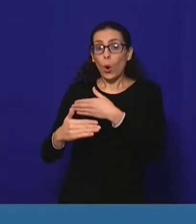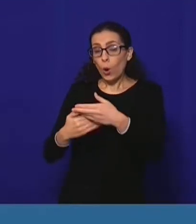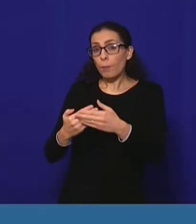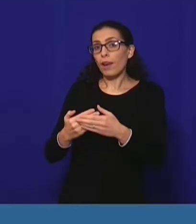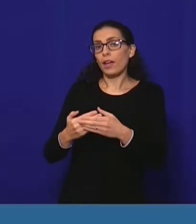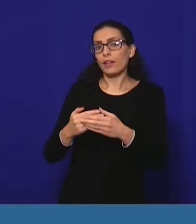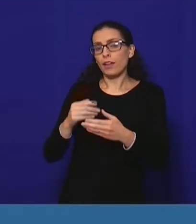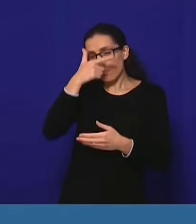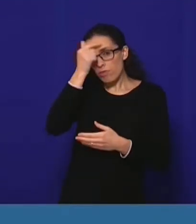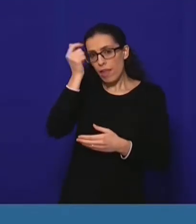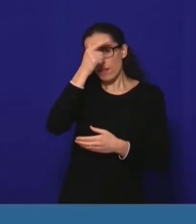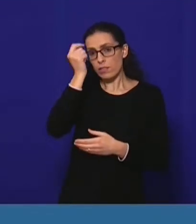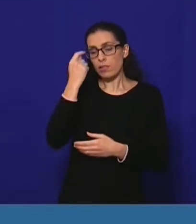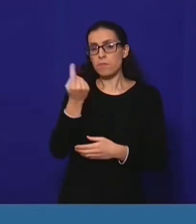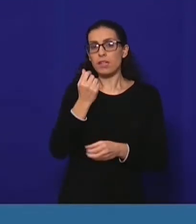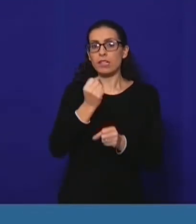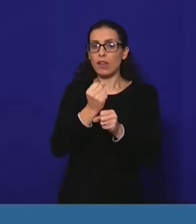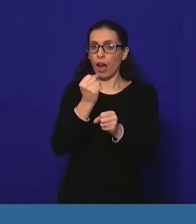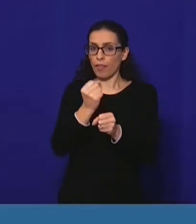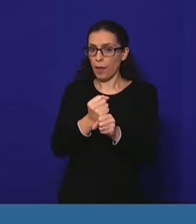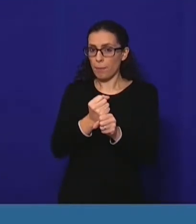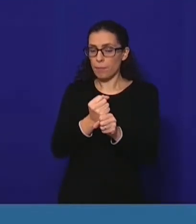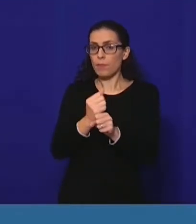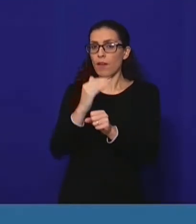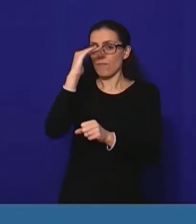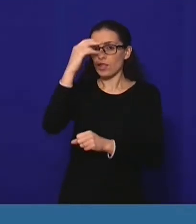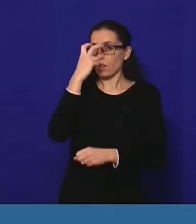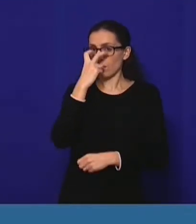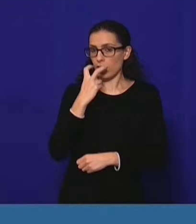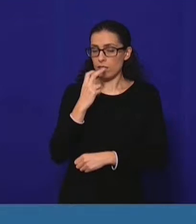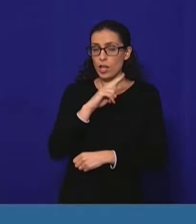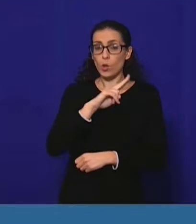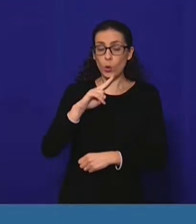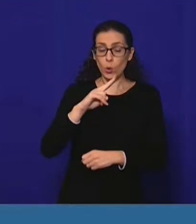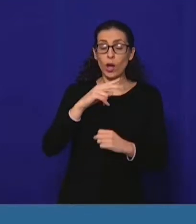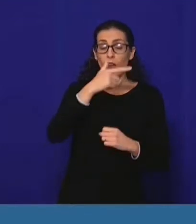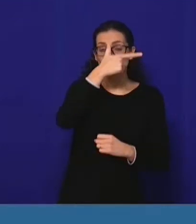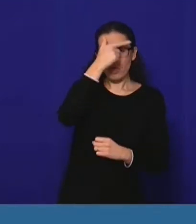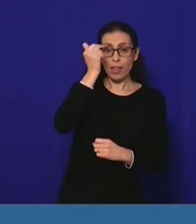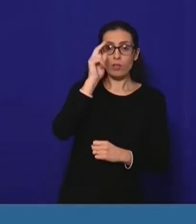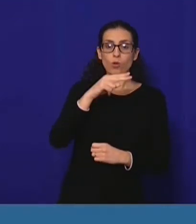kemm l-istaff li jkun jaħdem ma' dawn l-anzjani u kif ukoll lill-anzjani infushom.